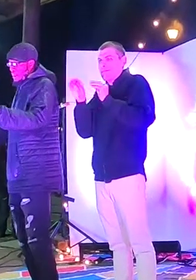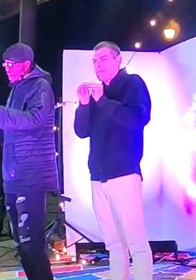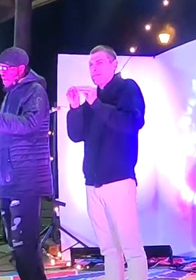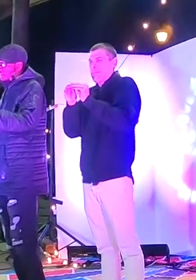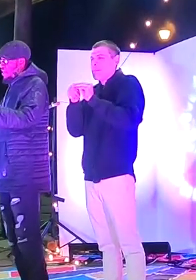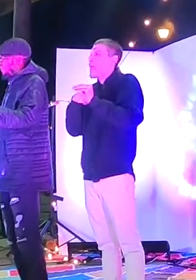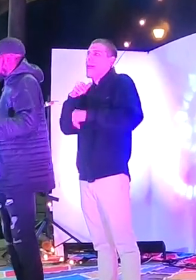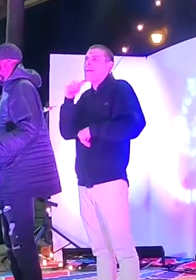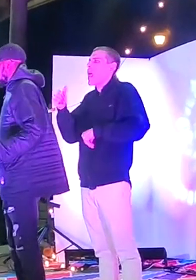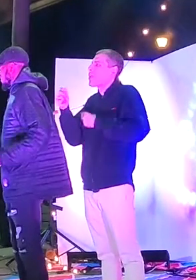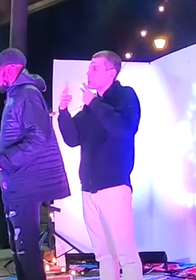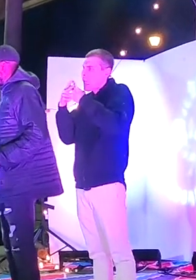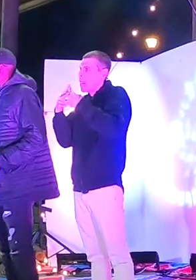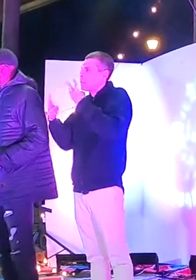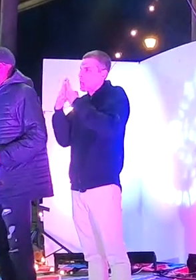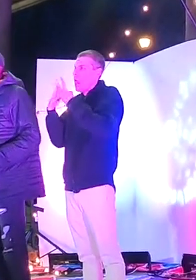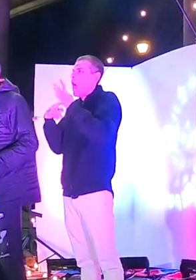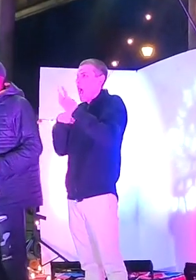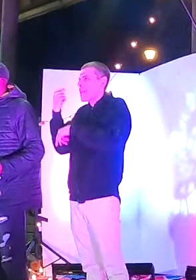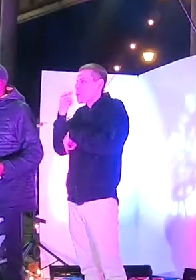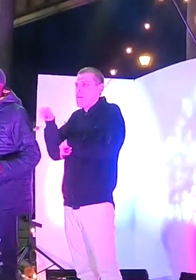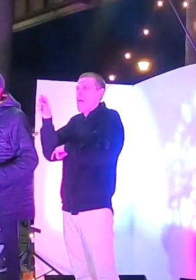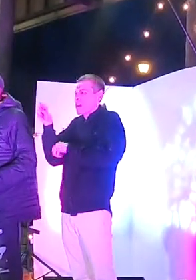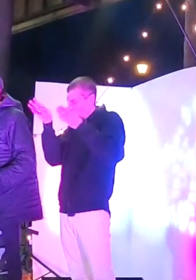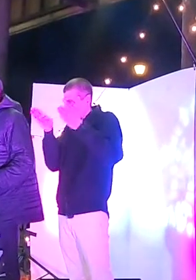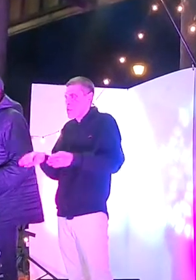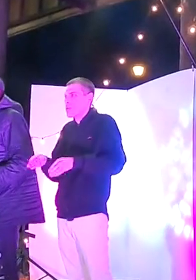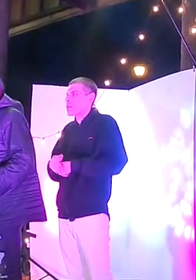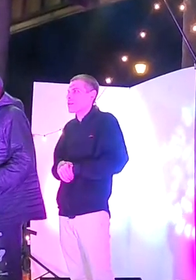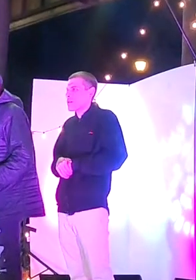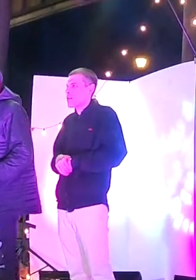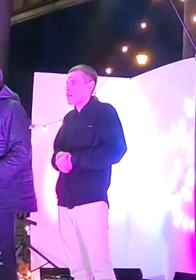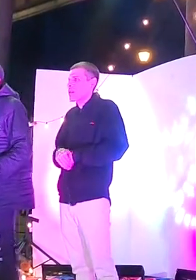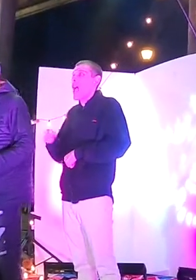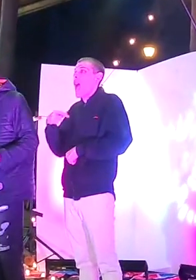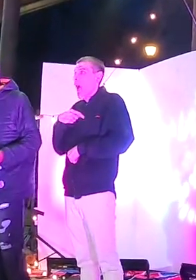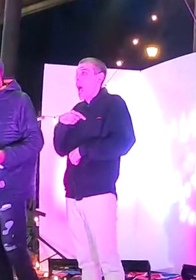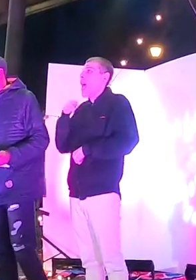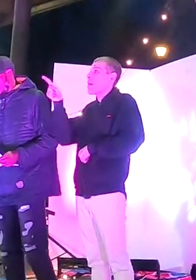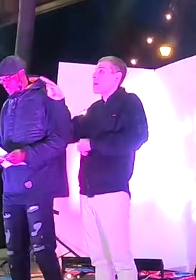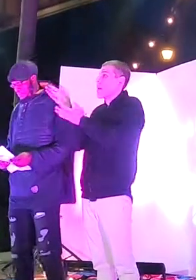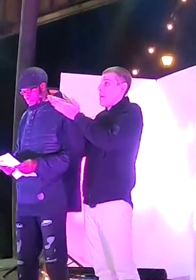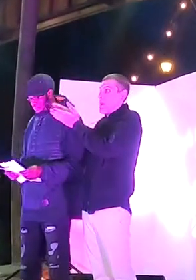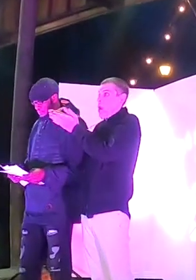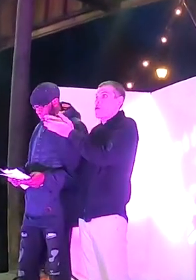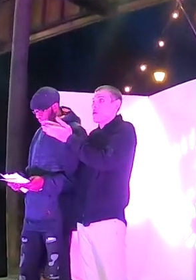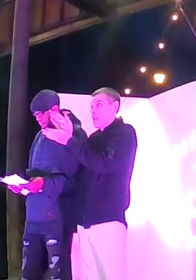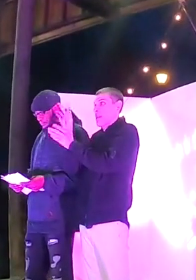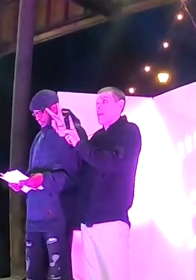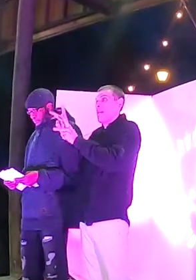cell. I am that rebellious slave that jumped from the Nina, the Pinta, and the Santa Maria.